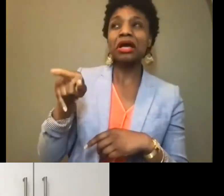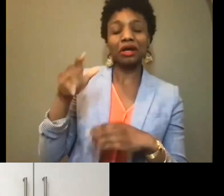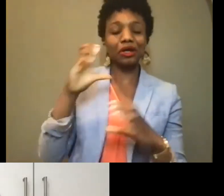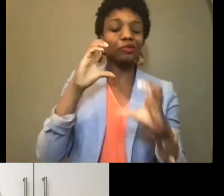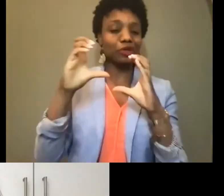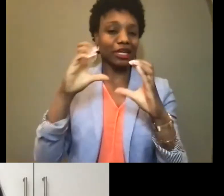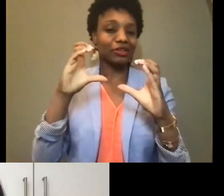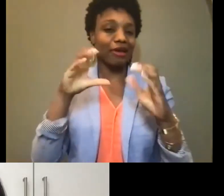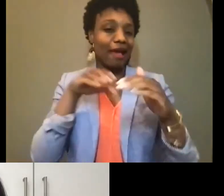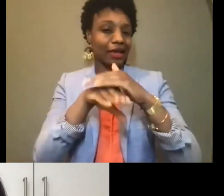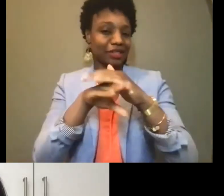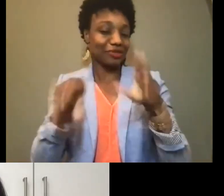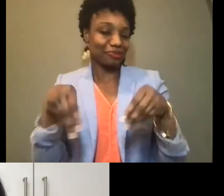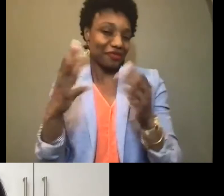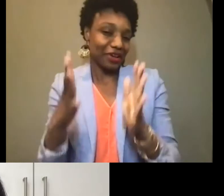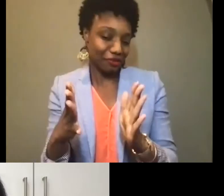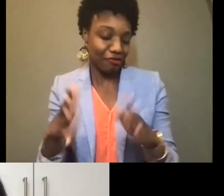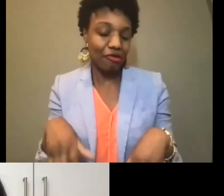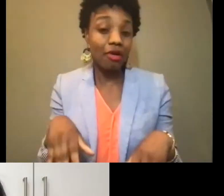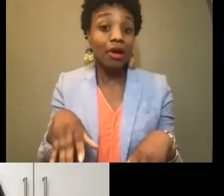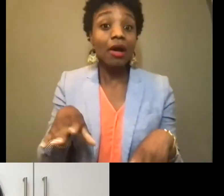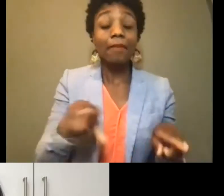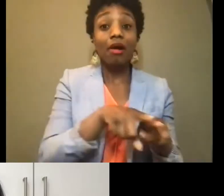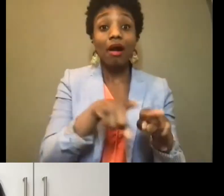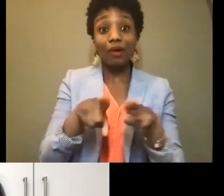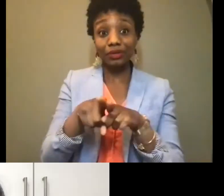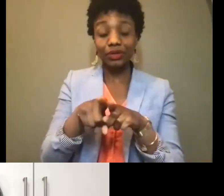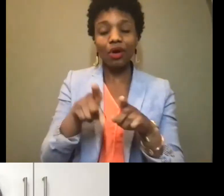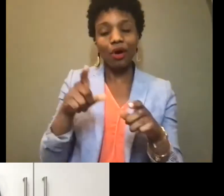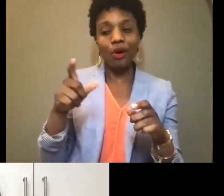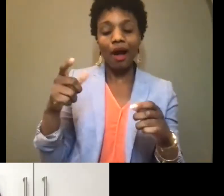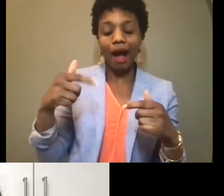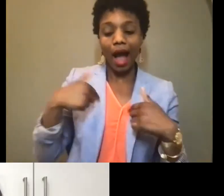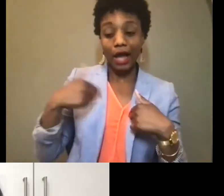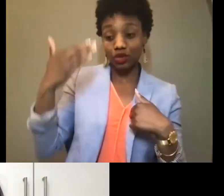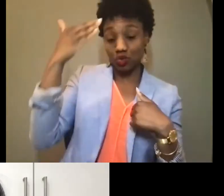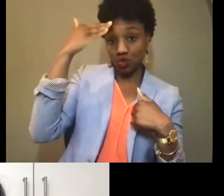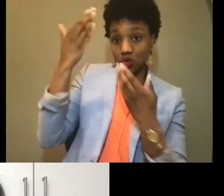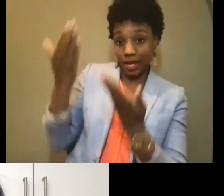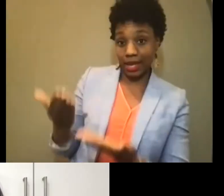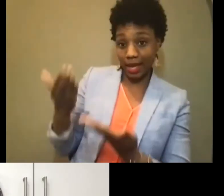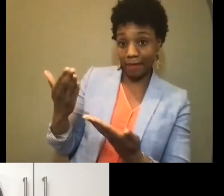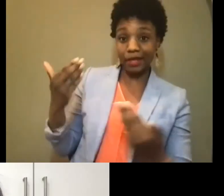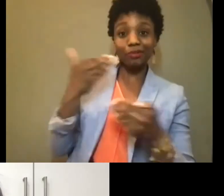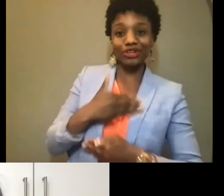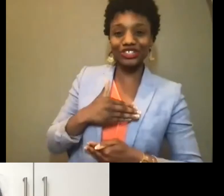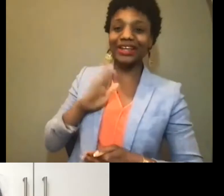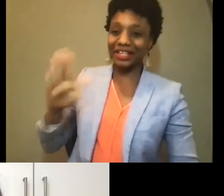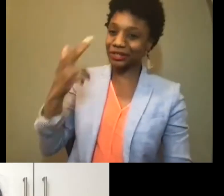provider. But I also had the opportunity to get to know him and to appreciate his humor, like everyone has said,